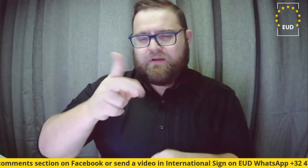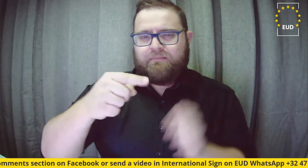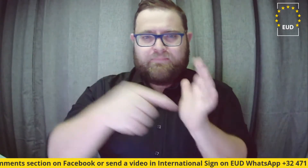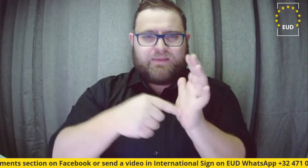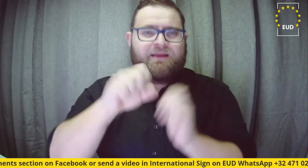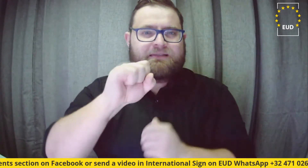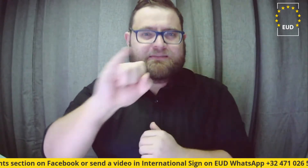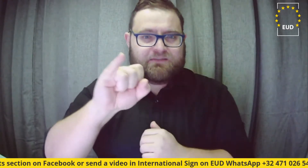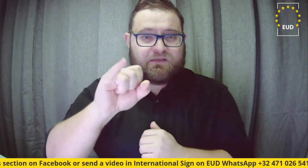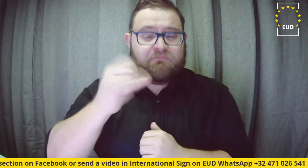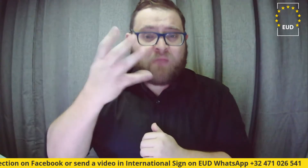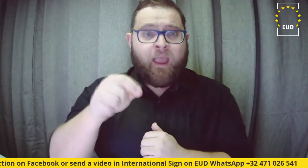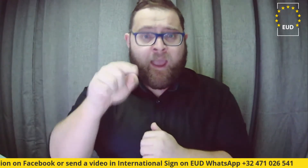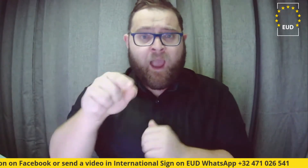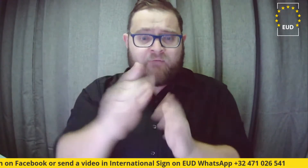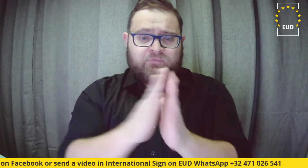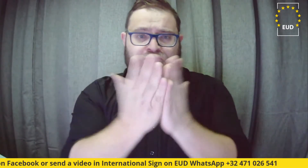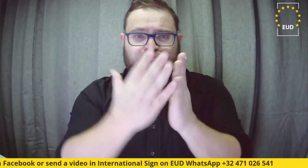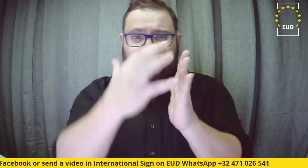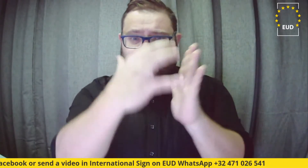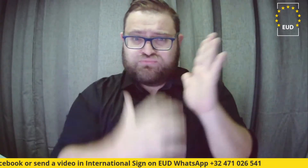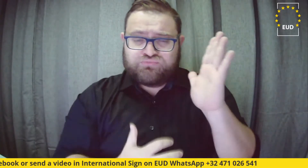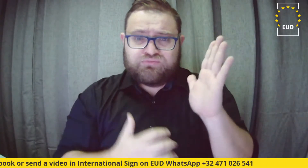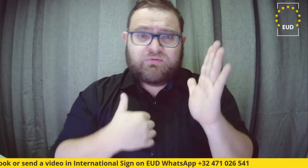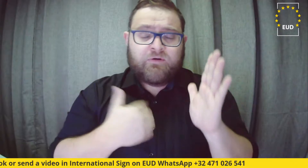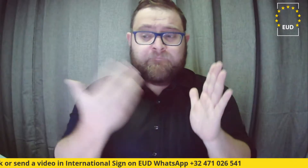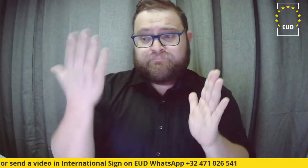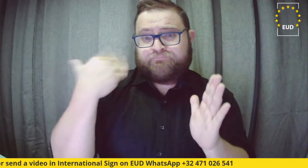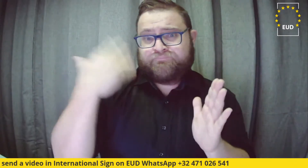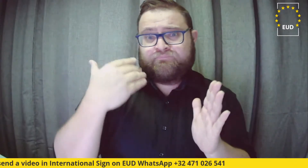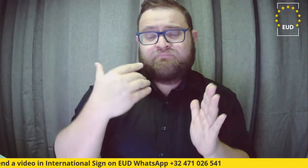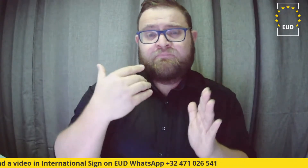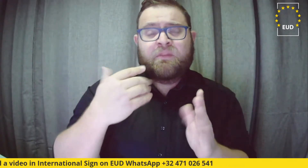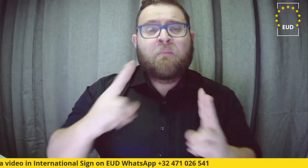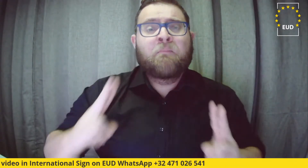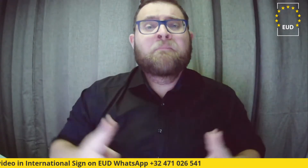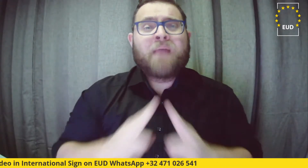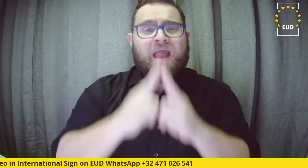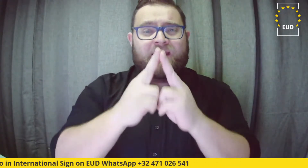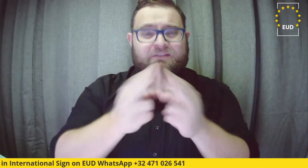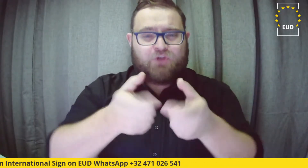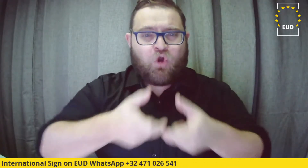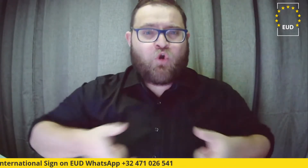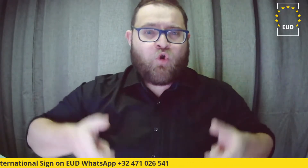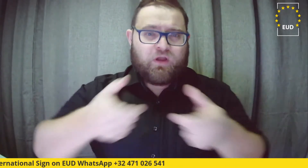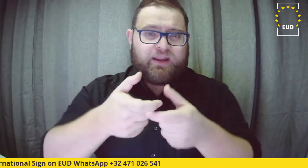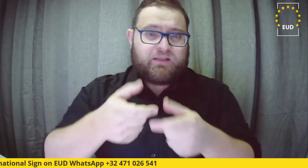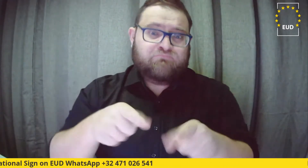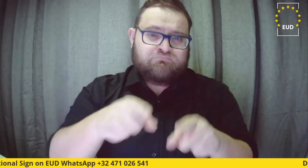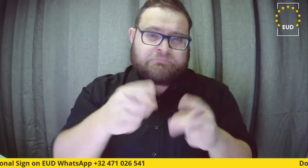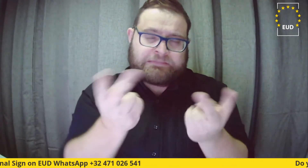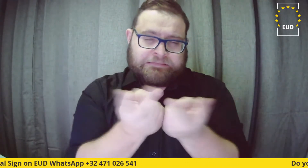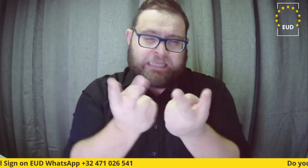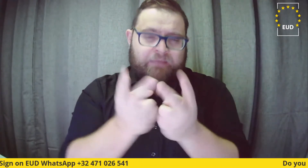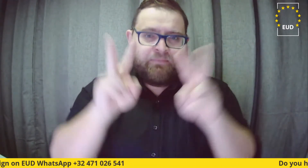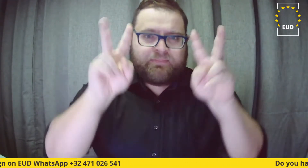So far, my presentation. If you want to contact me, you can contact my